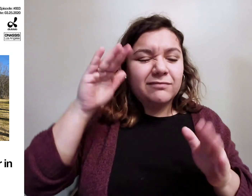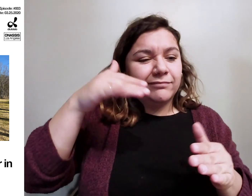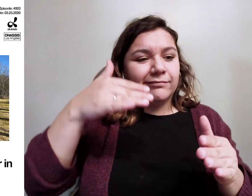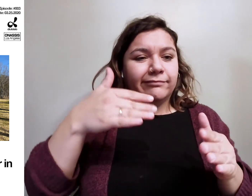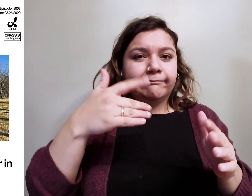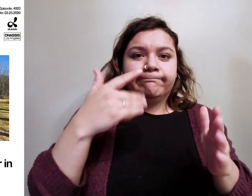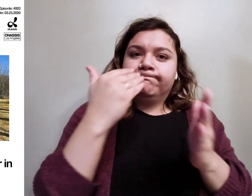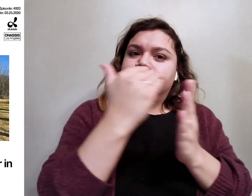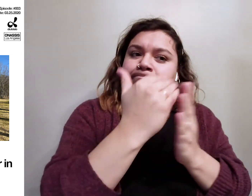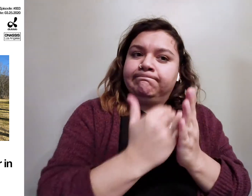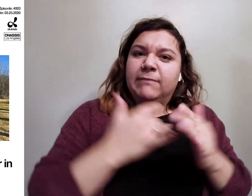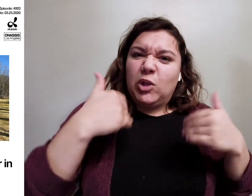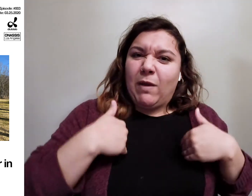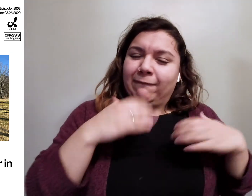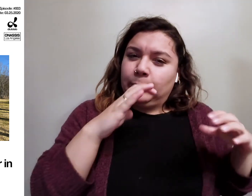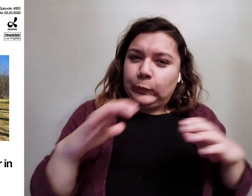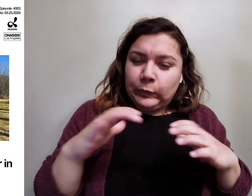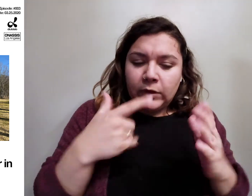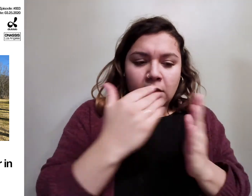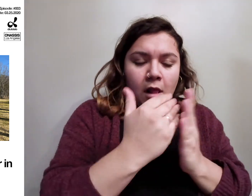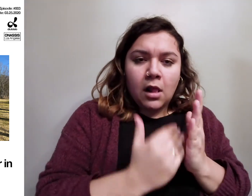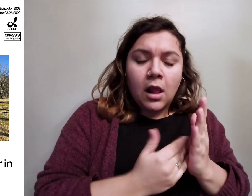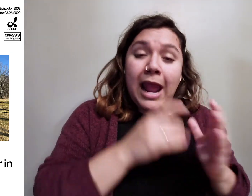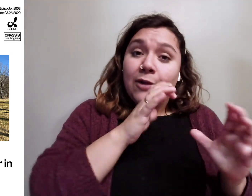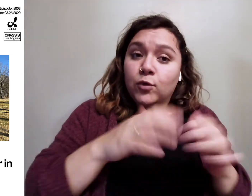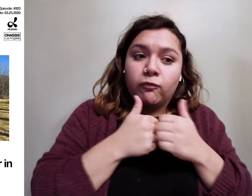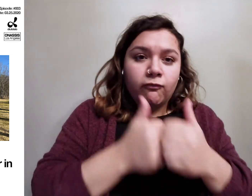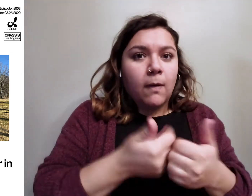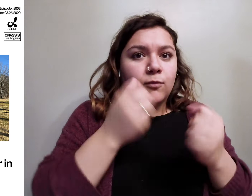that one of the most extraordinary